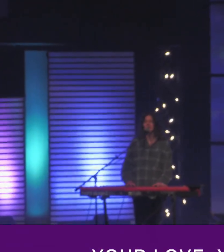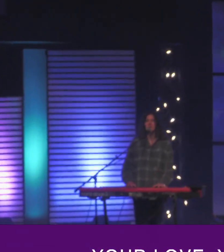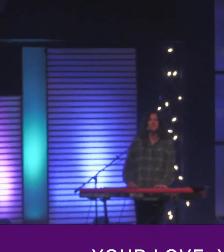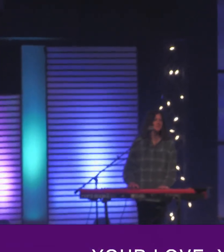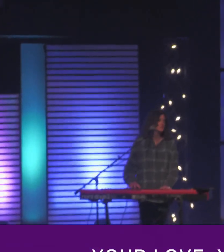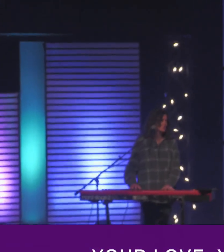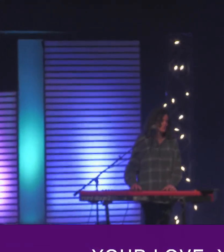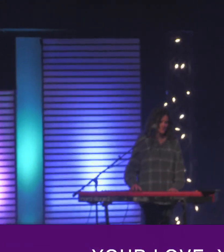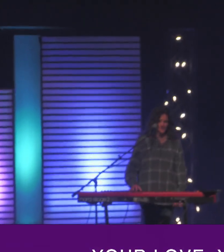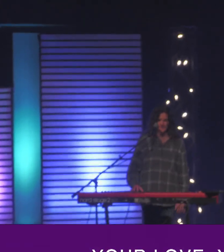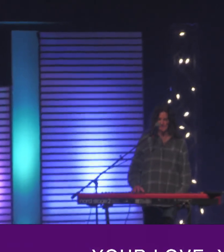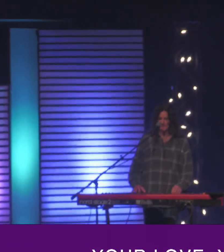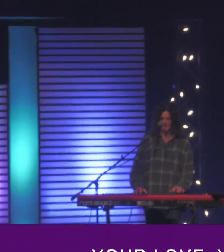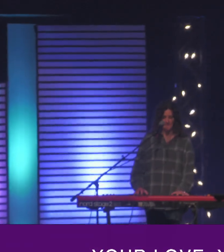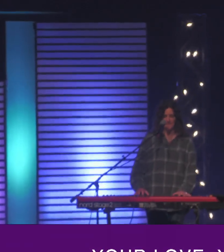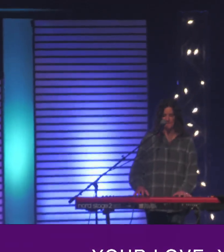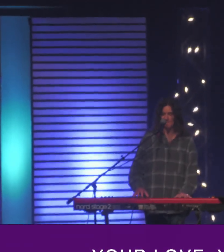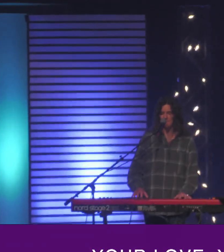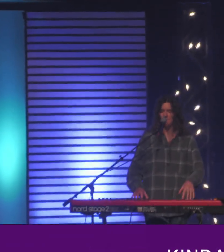love is